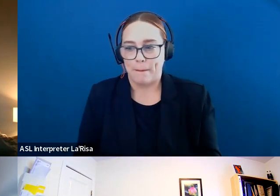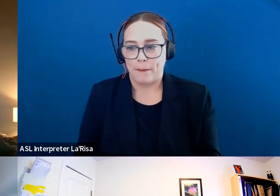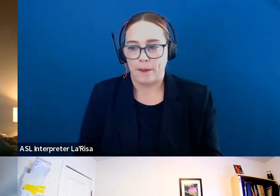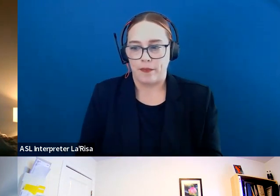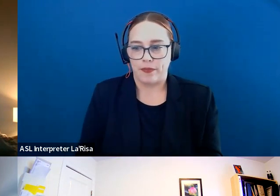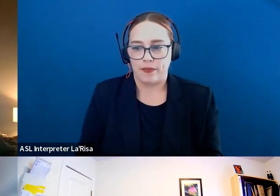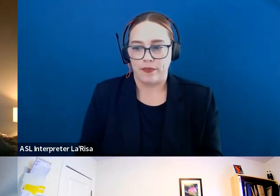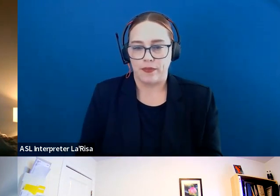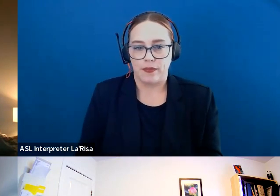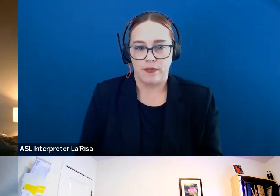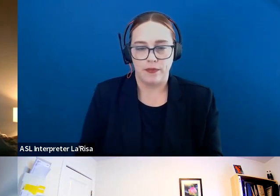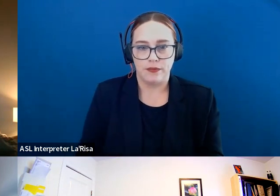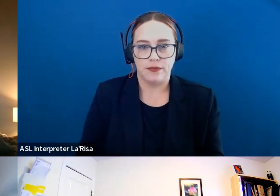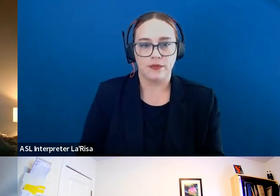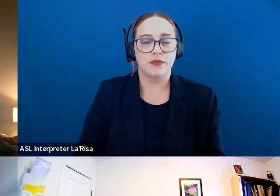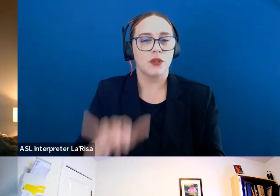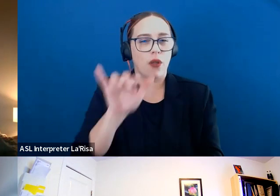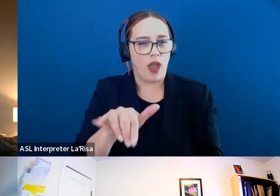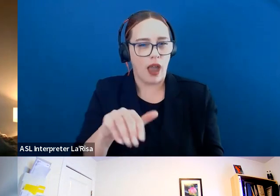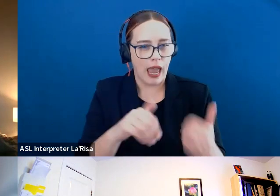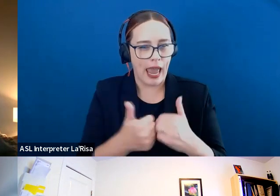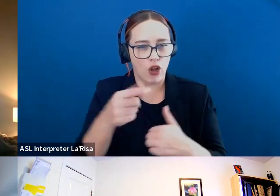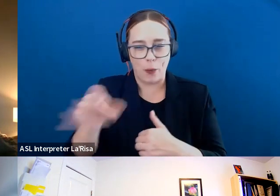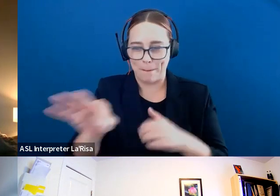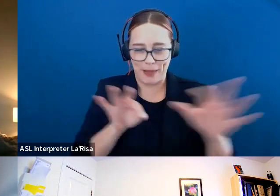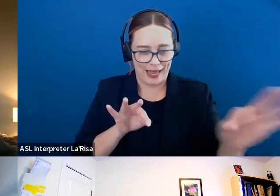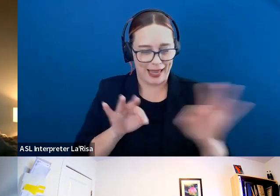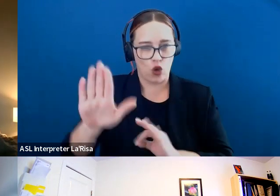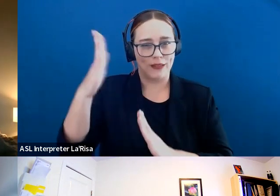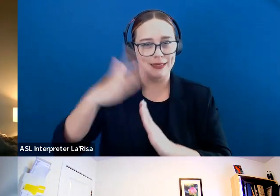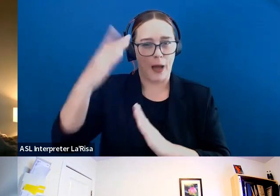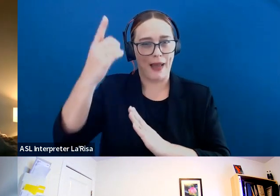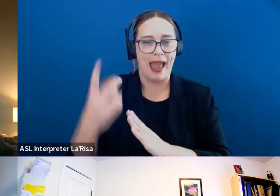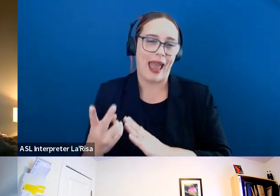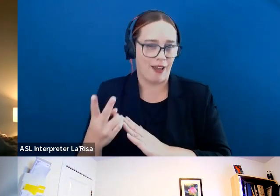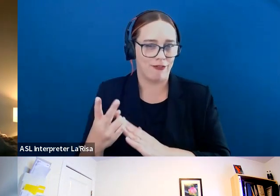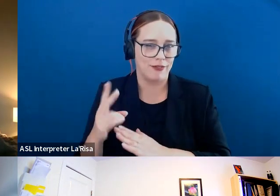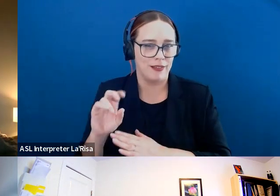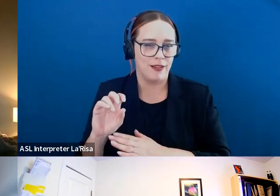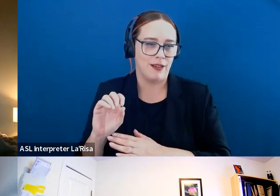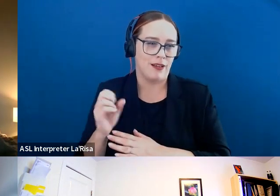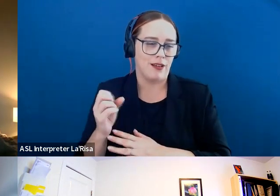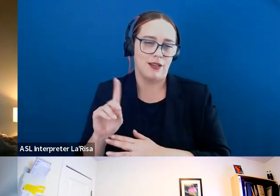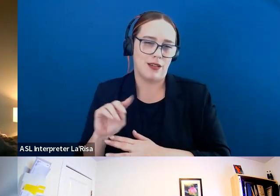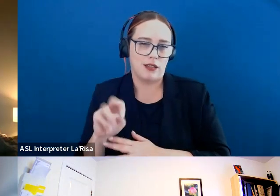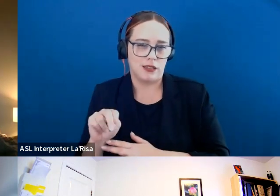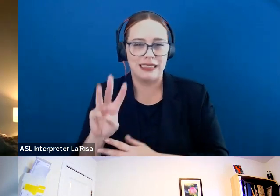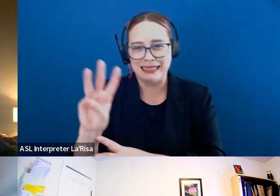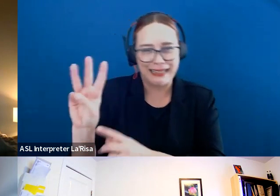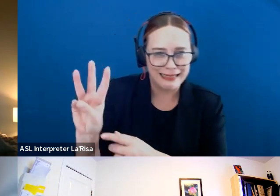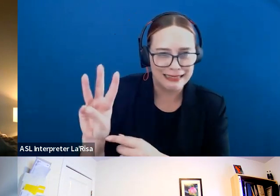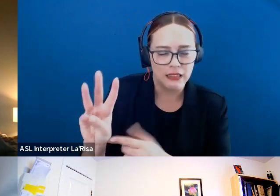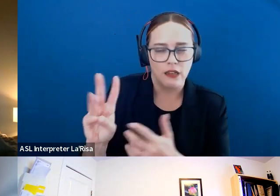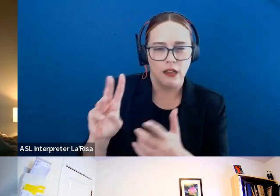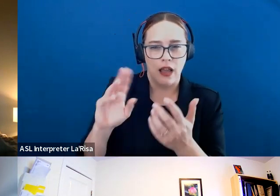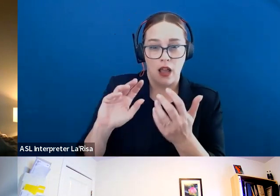your strengths, and you pick your top half dozen areas in which you know you want to grow your center, and that